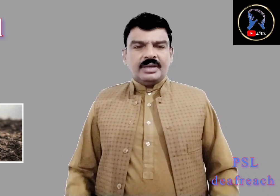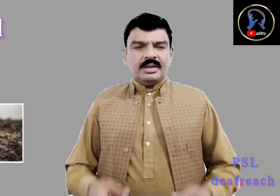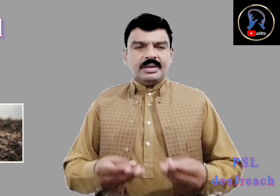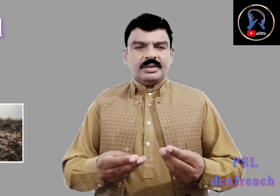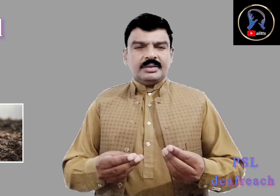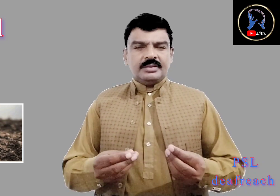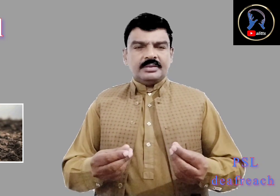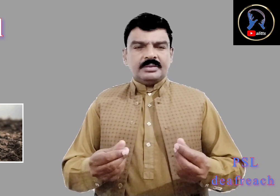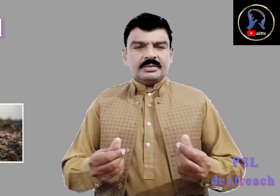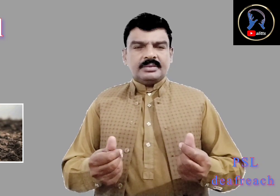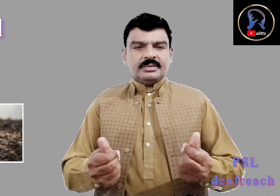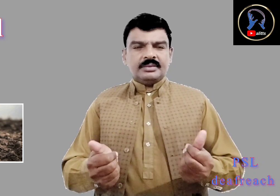soil